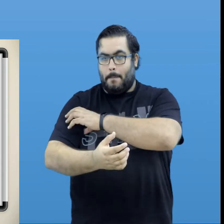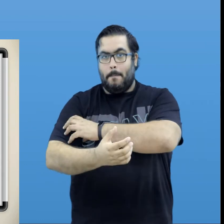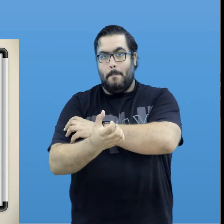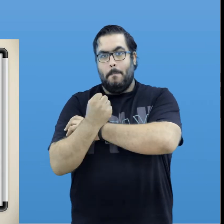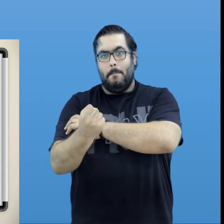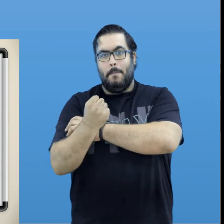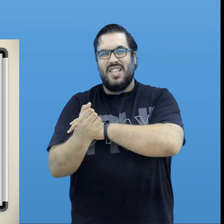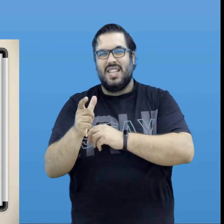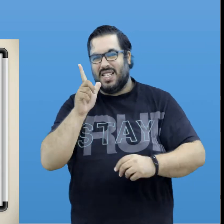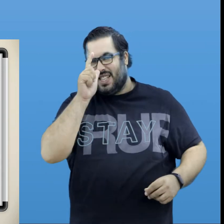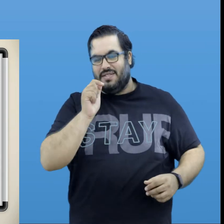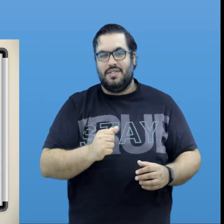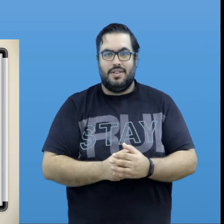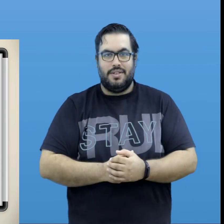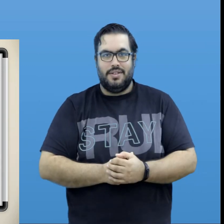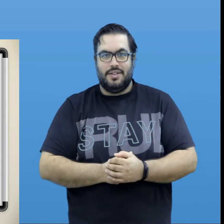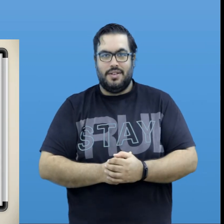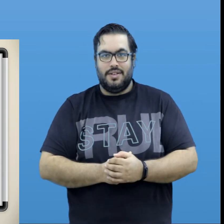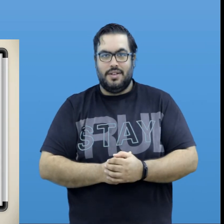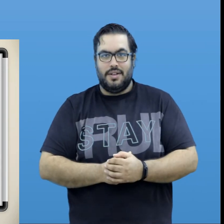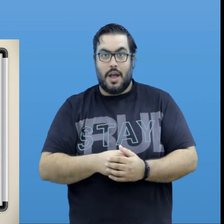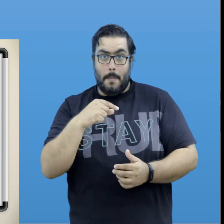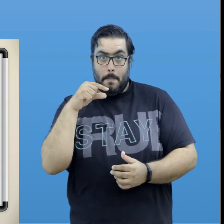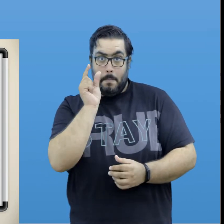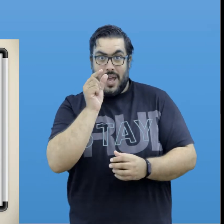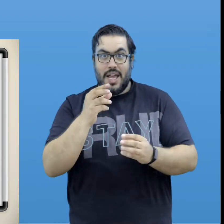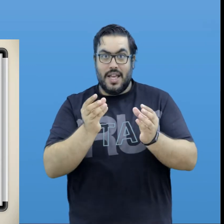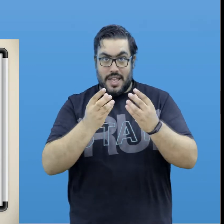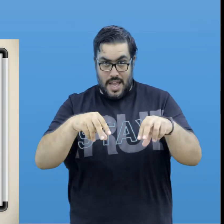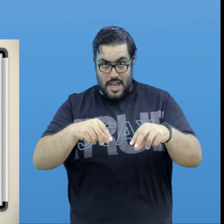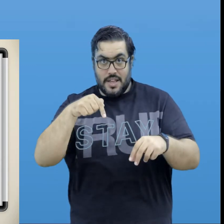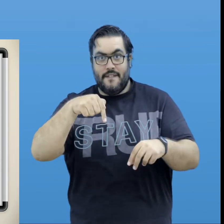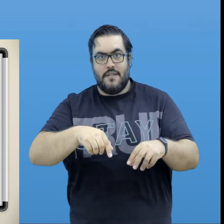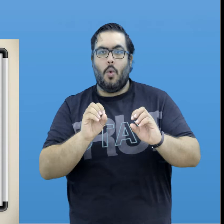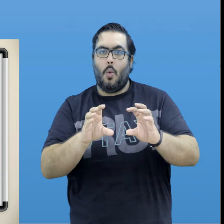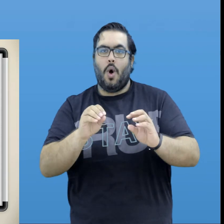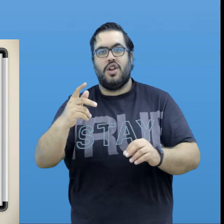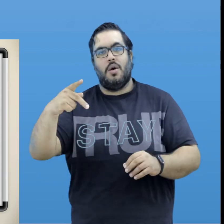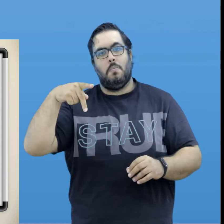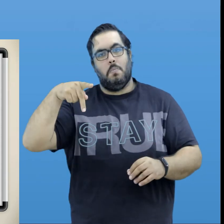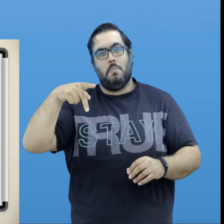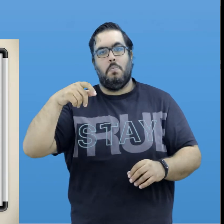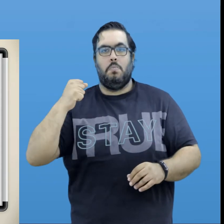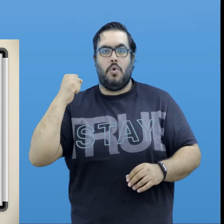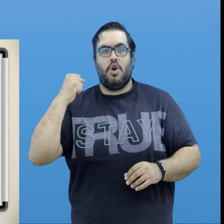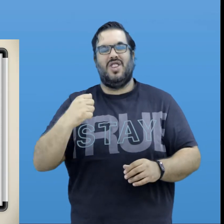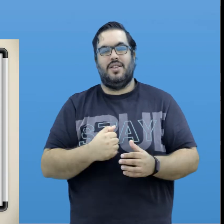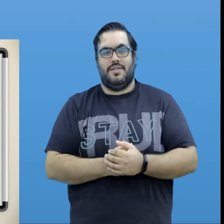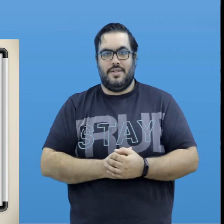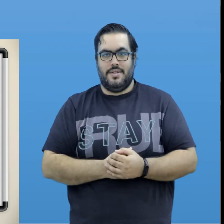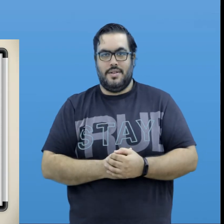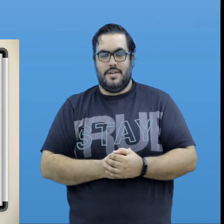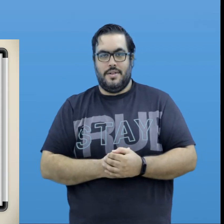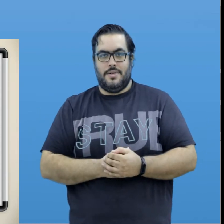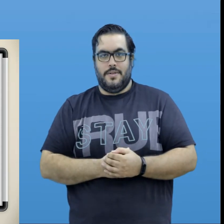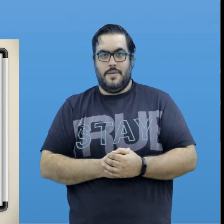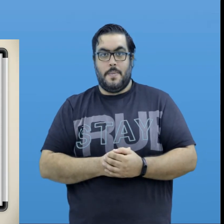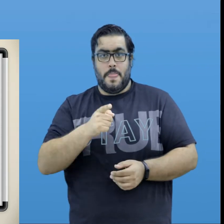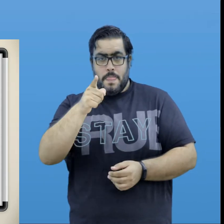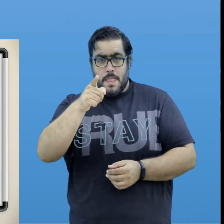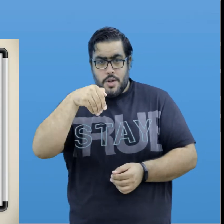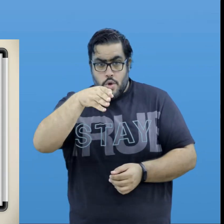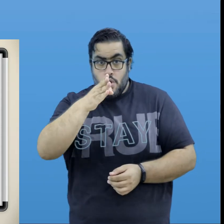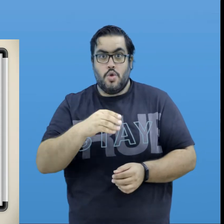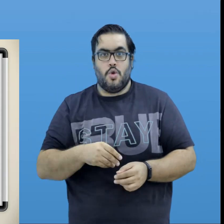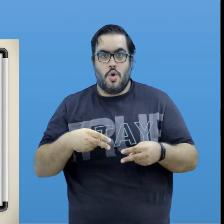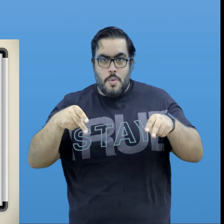and teeth stronger. You see what we did? We changed the word strengthens from a verb to